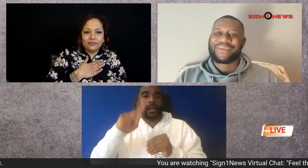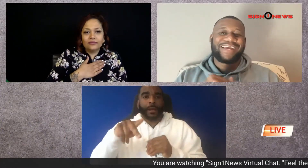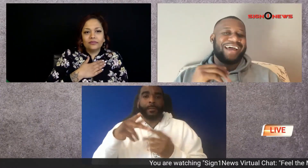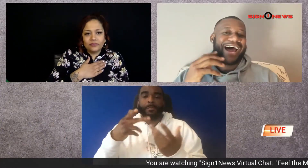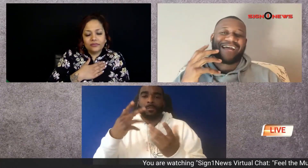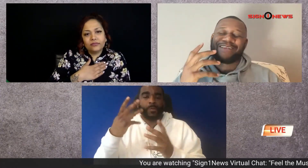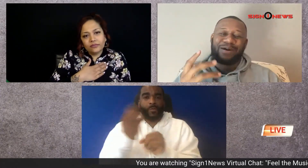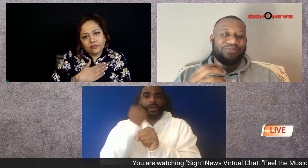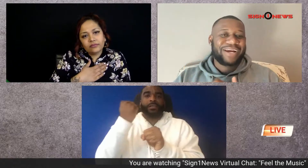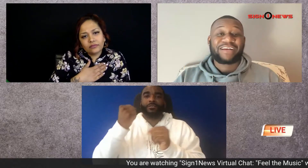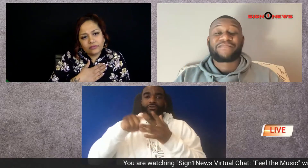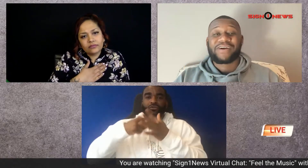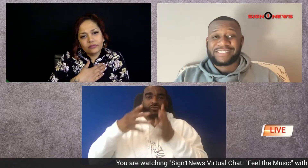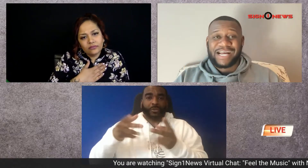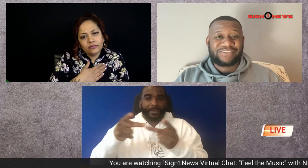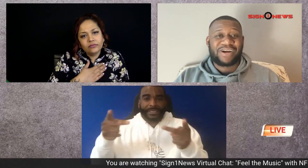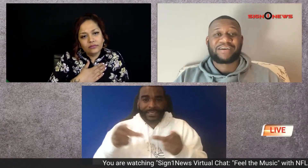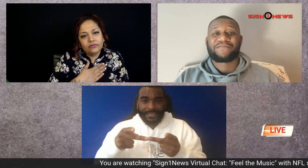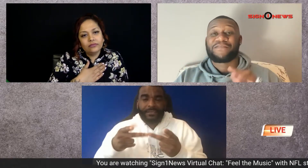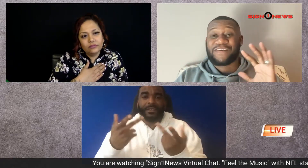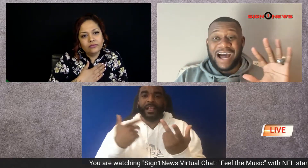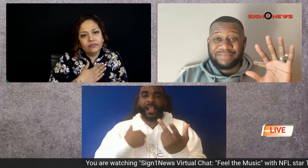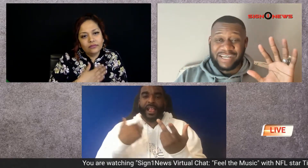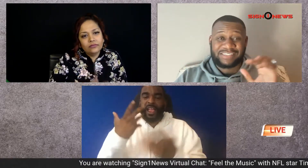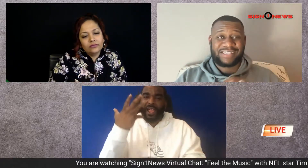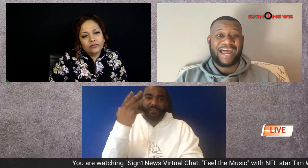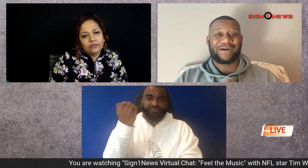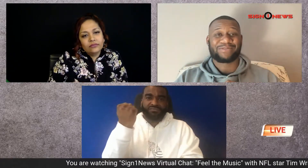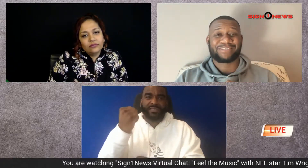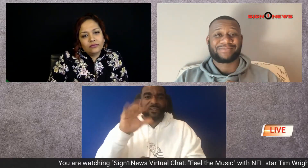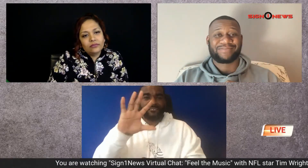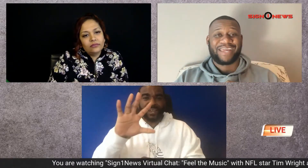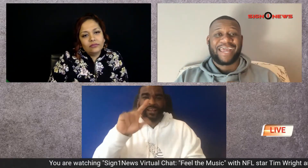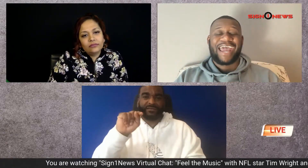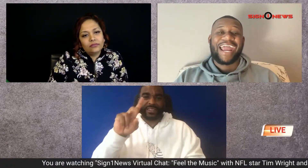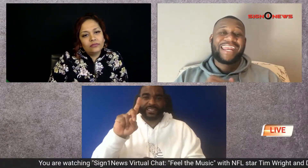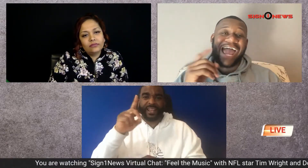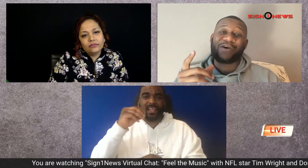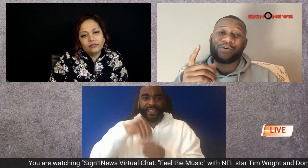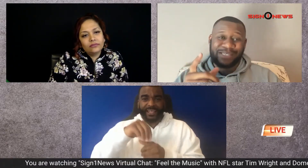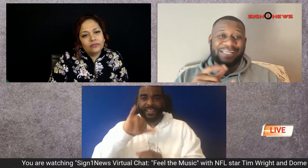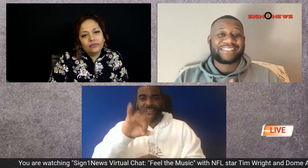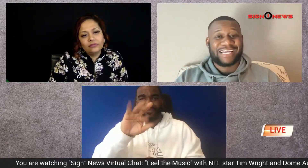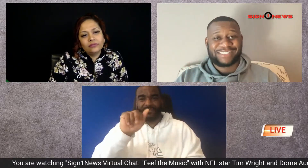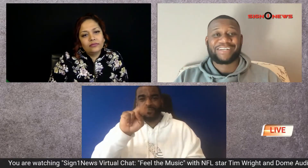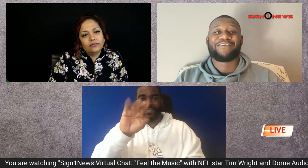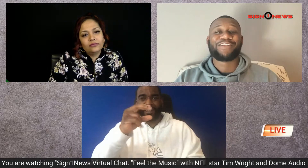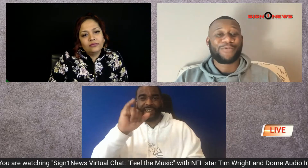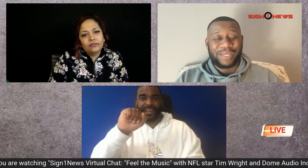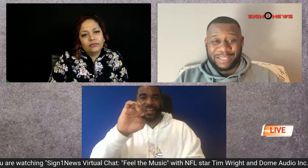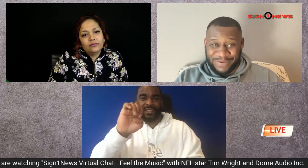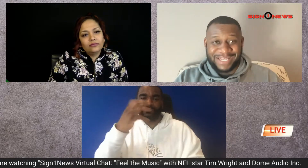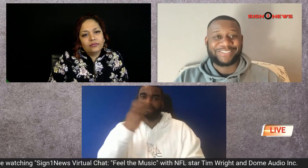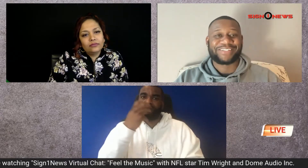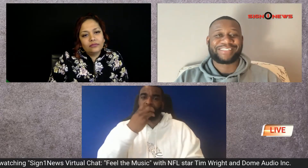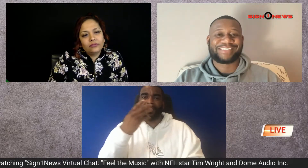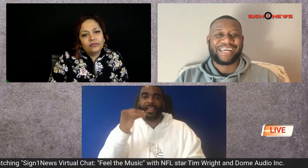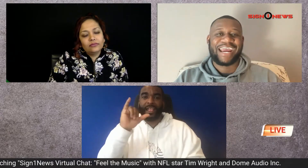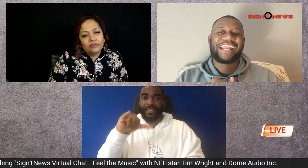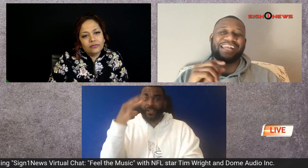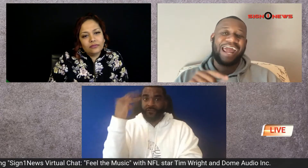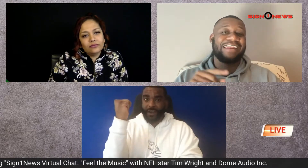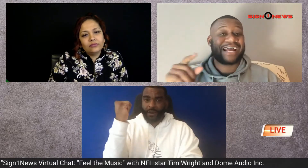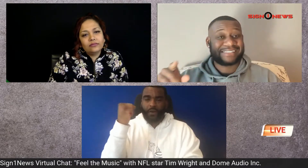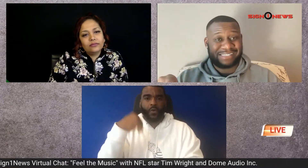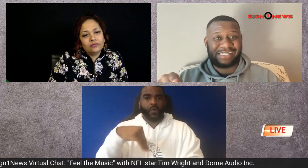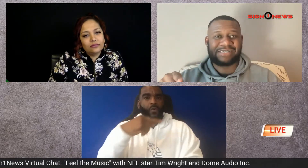job. I ended up breaking the franchise record for 5 touchdowns, and that caught the attention of the New England Patriots.